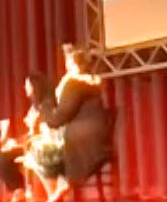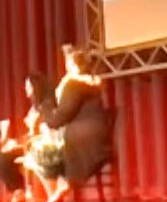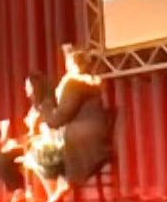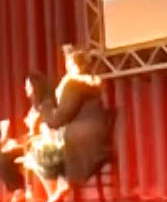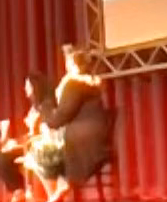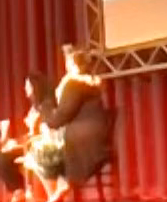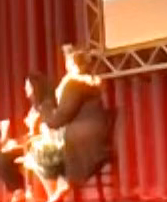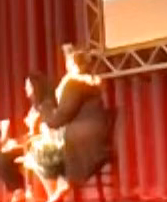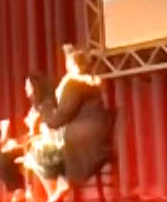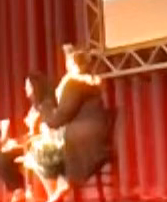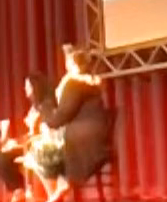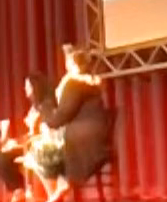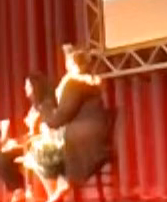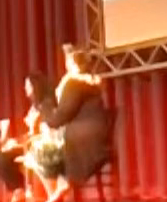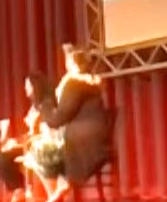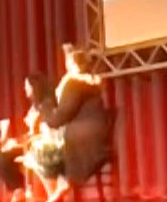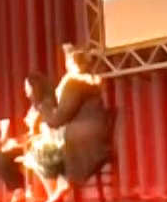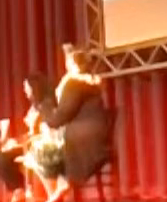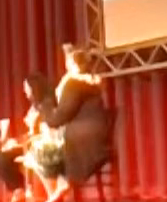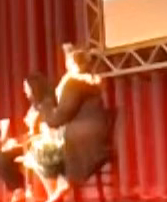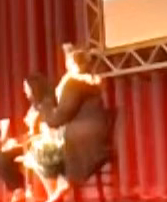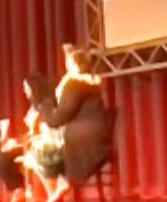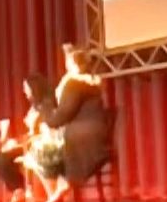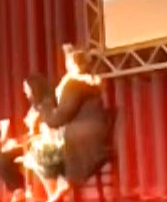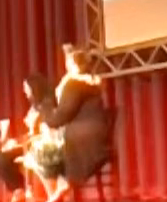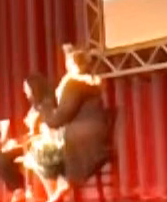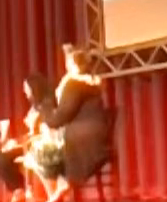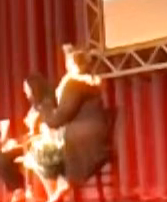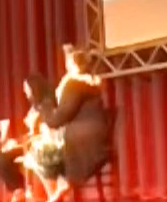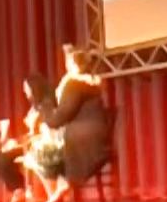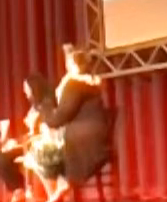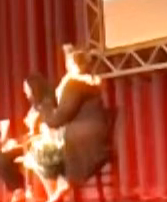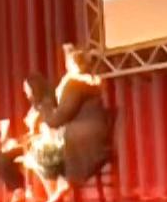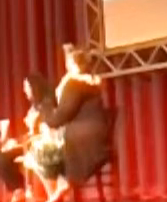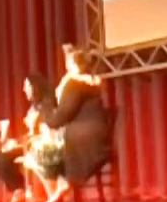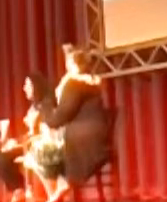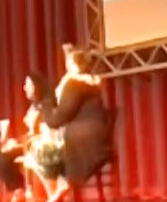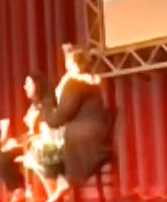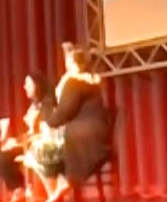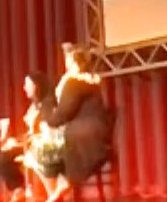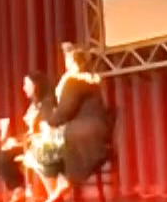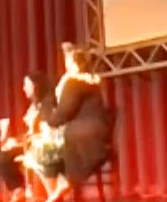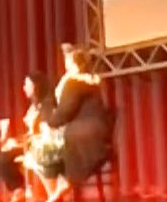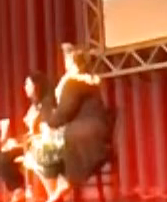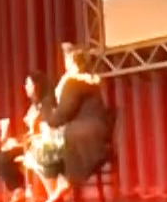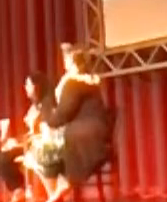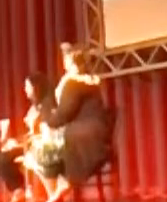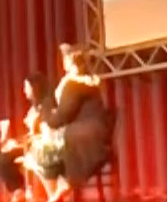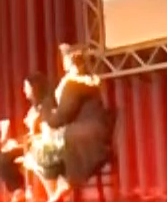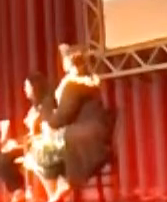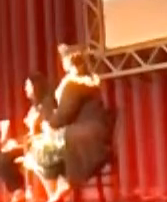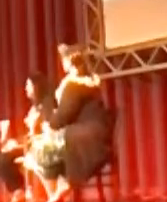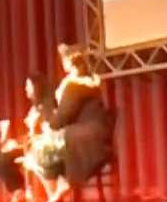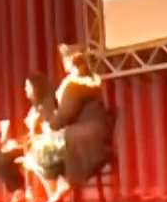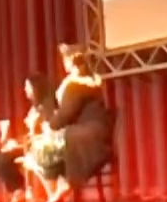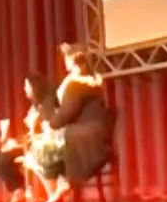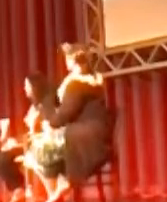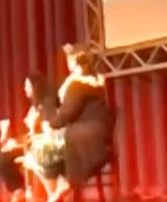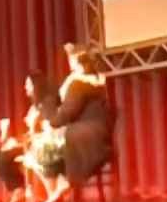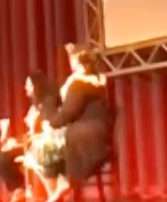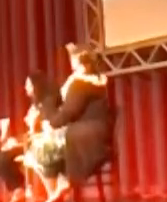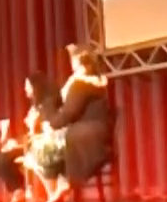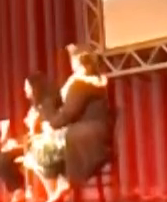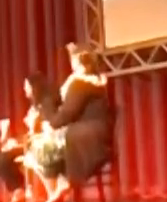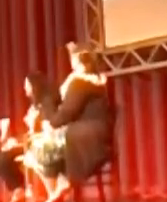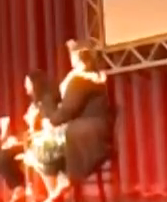really aware that resources were going to be there and then gone. So we had to plan for the future. So it's one of the key things